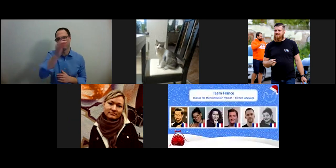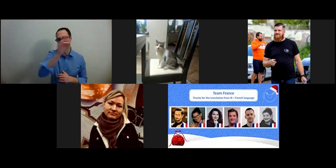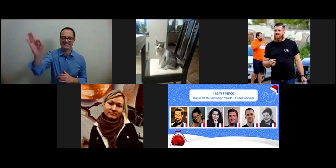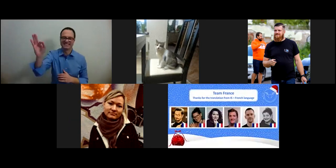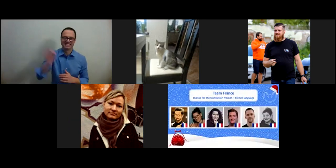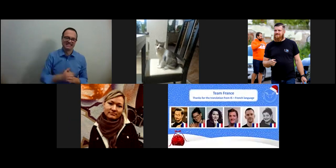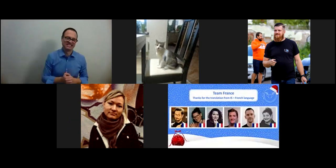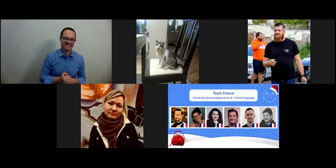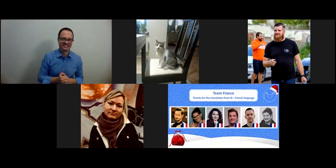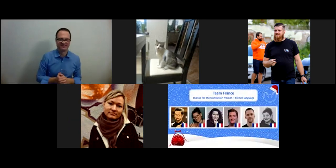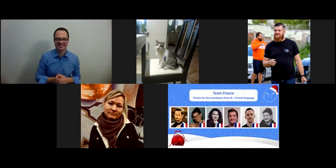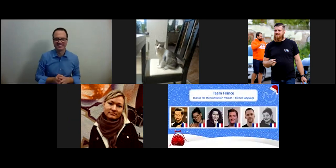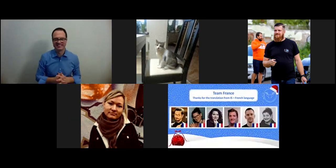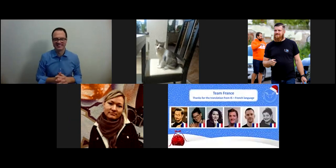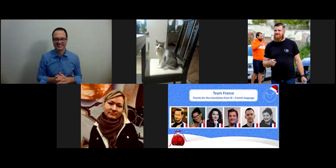France.